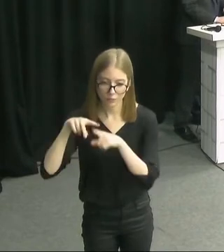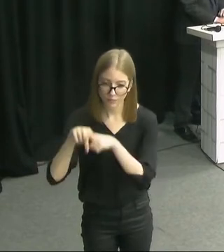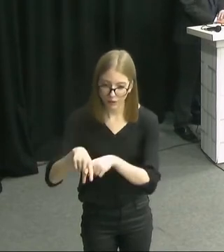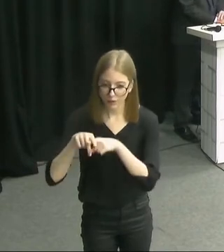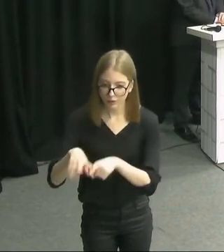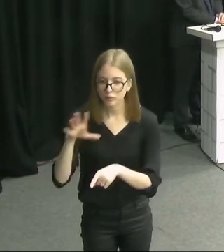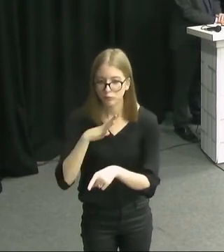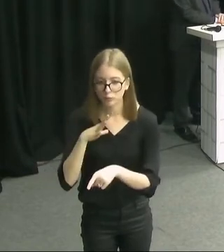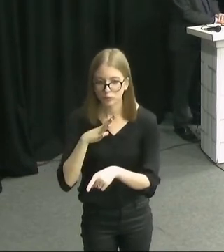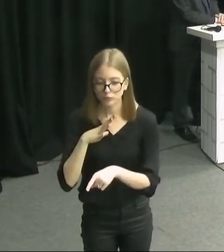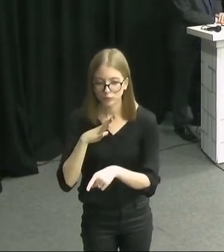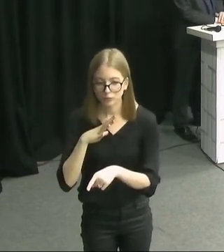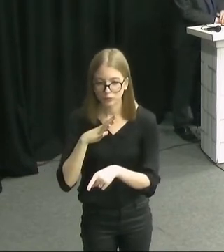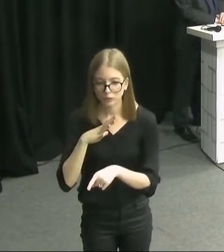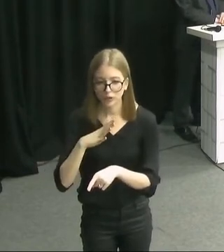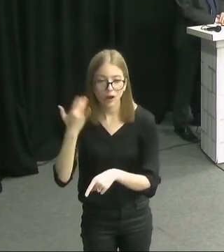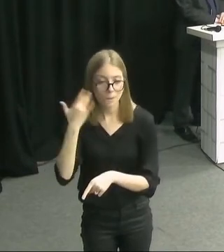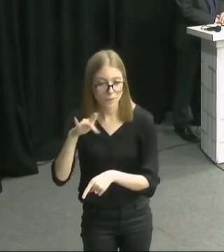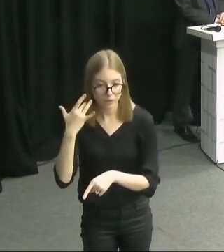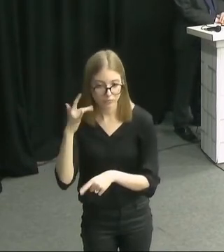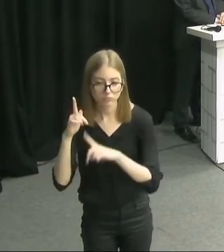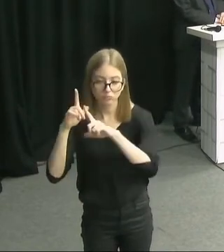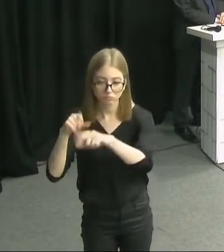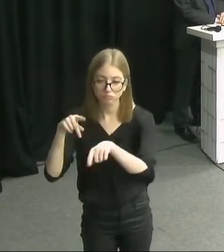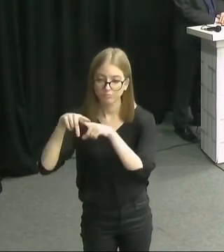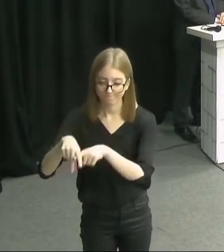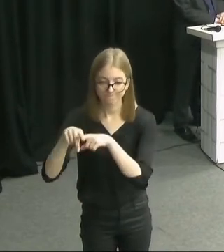to Georgia for postdoc.